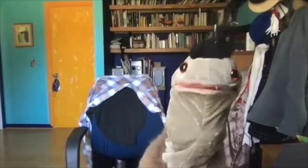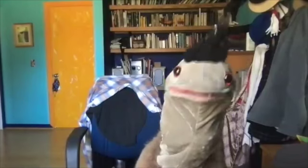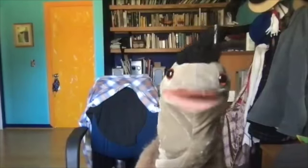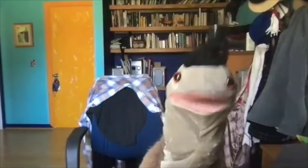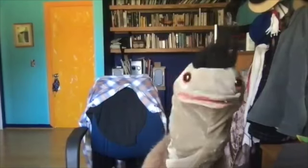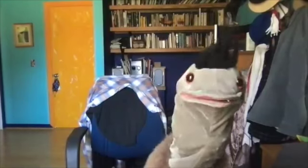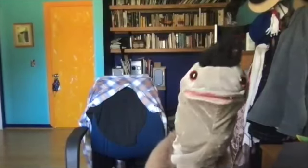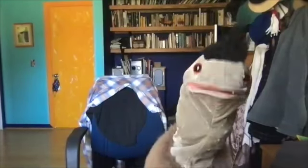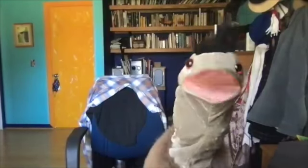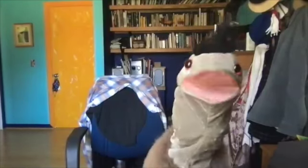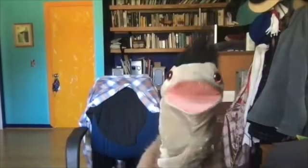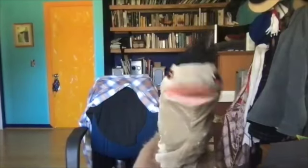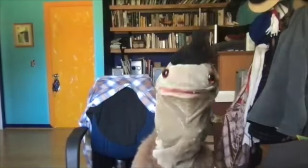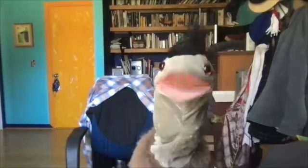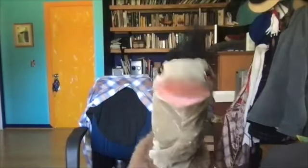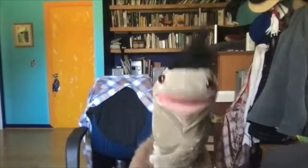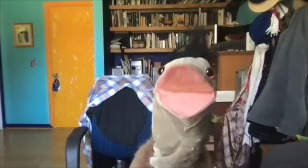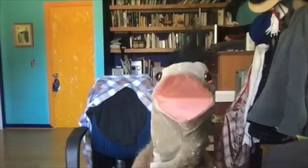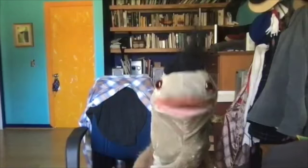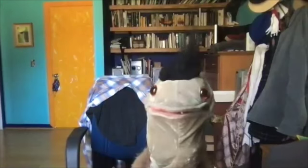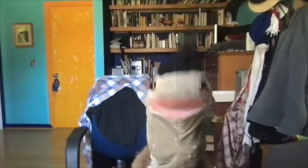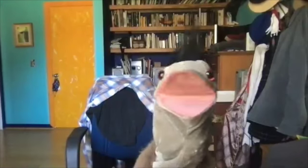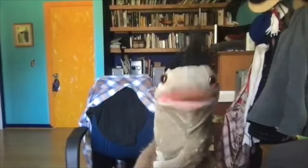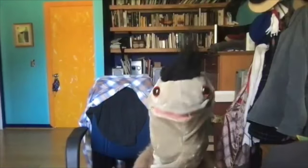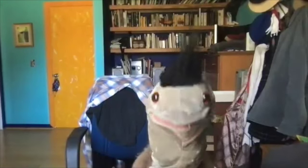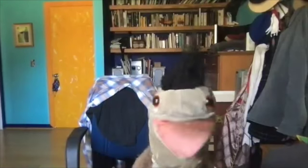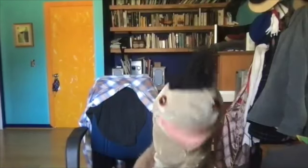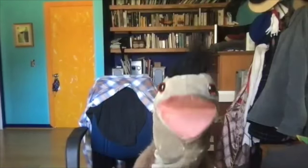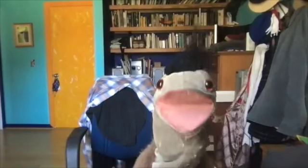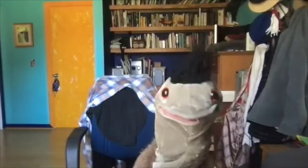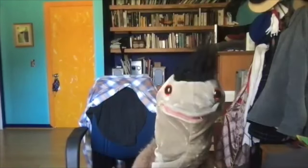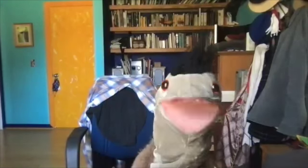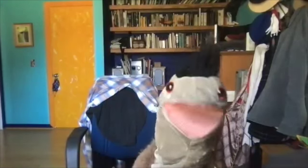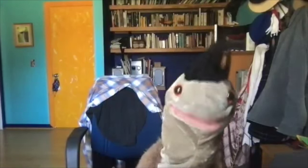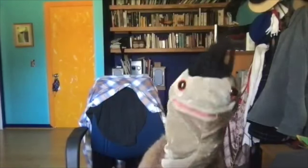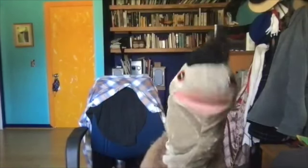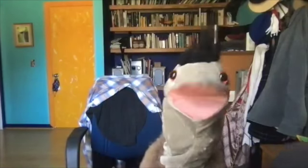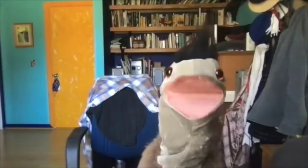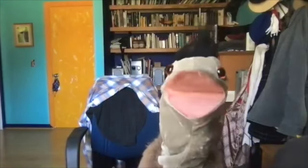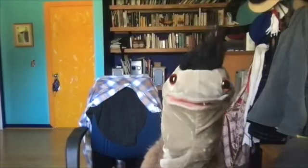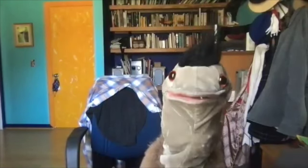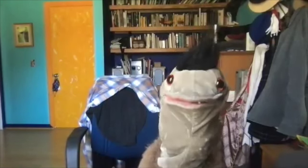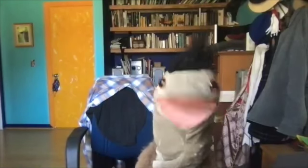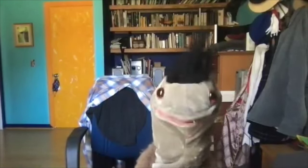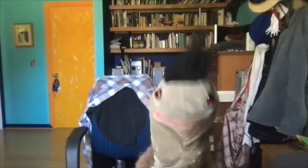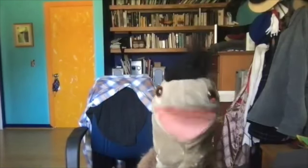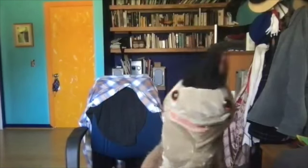I found out that you humans do that too. Well, kind of. Well, you use your hands. You all don't have